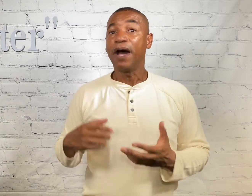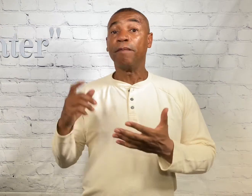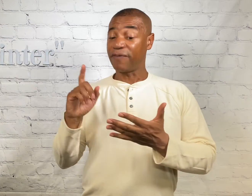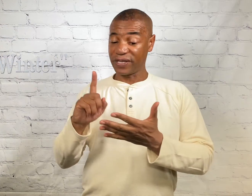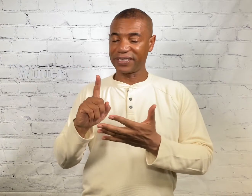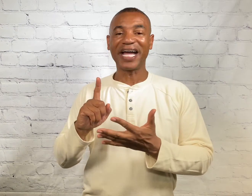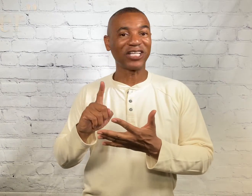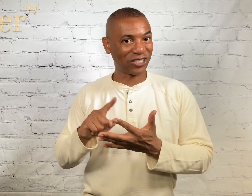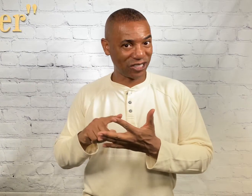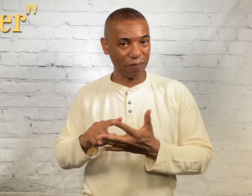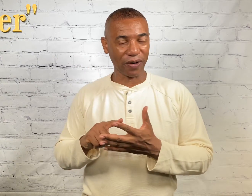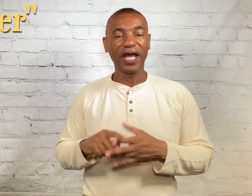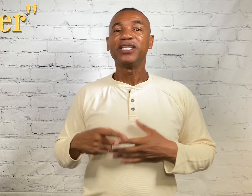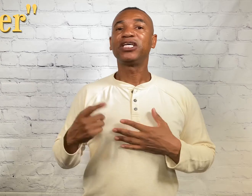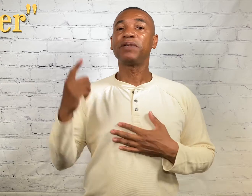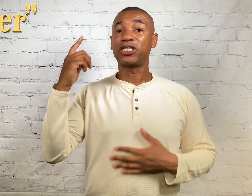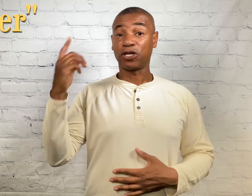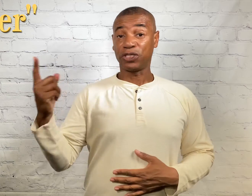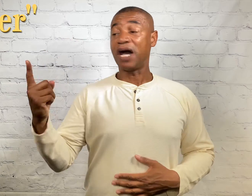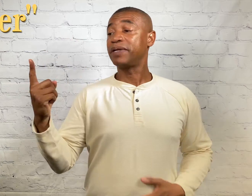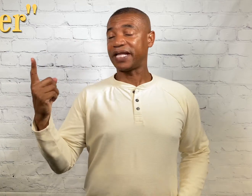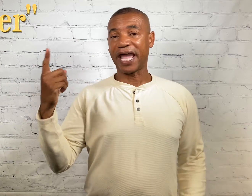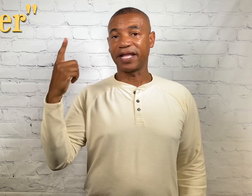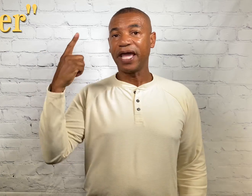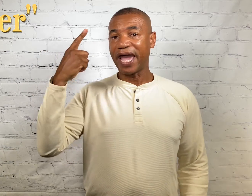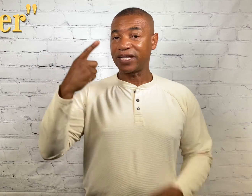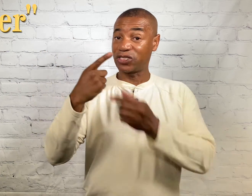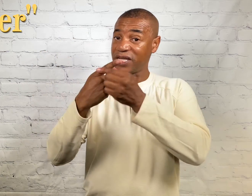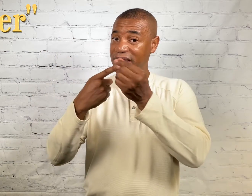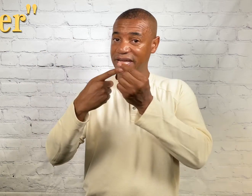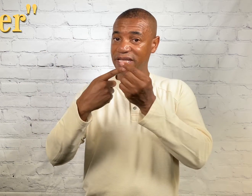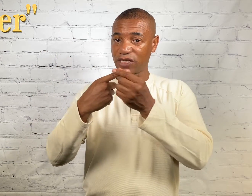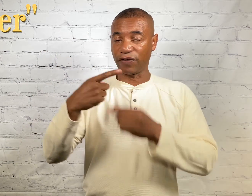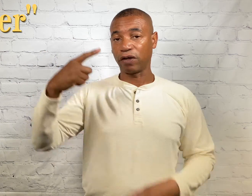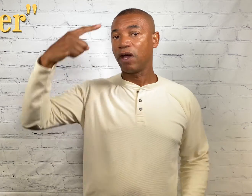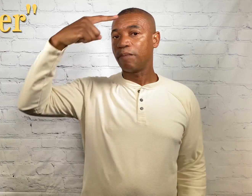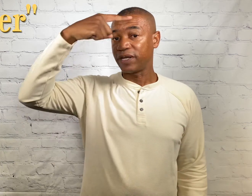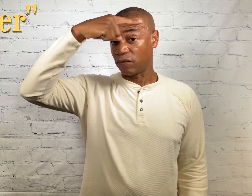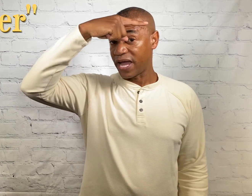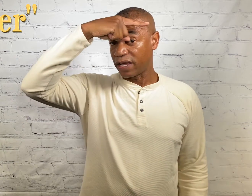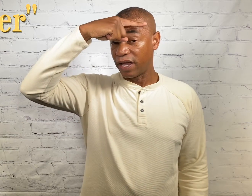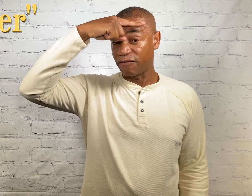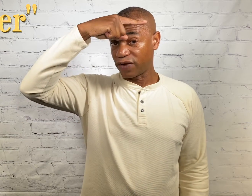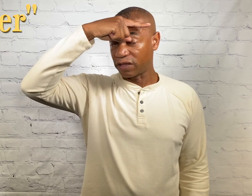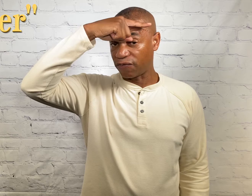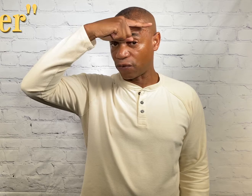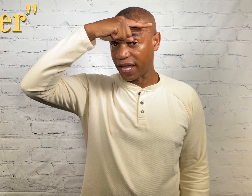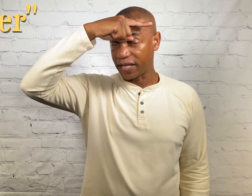but for the sign summer, simply take your dominant hand, extend that index finger, put it right in front of the forehead,